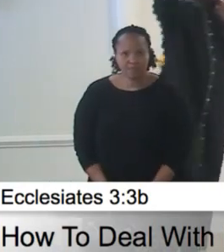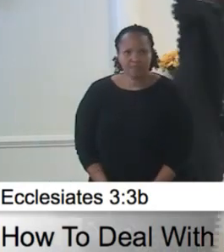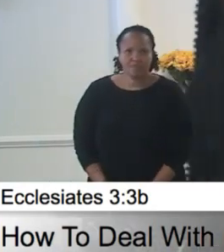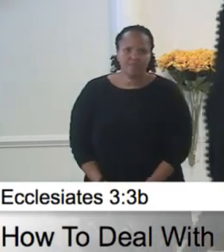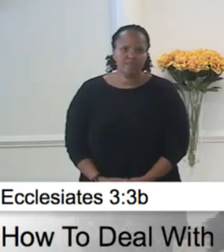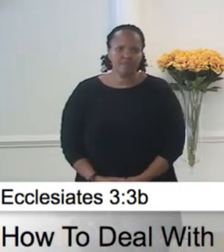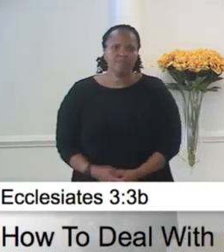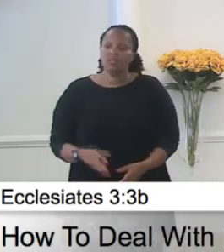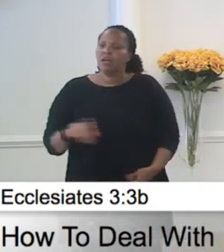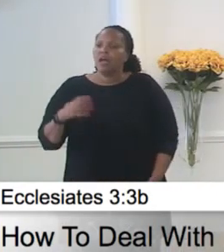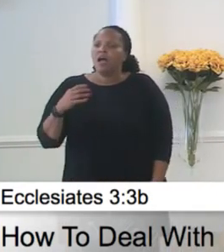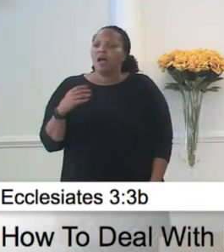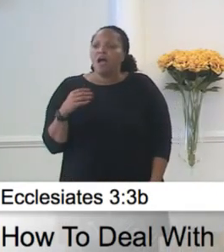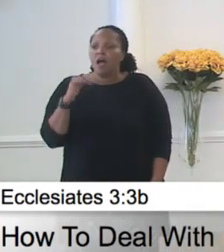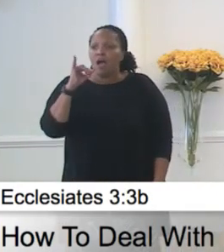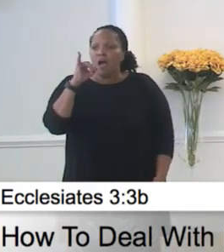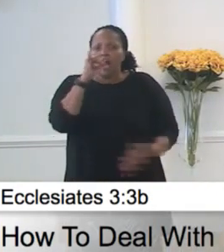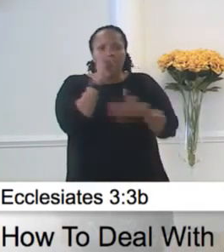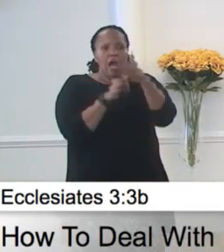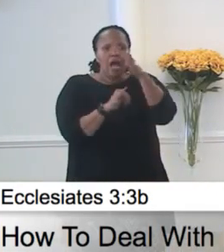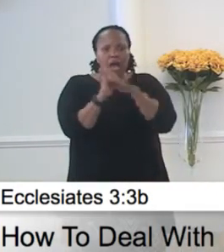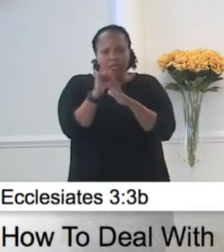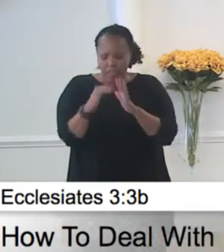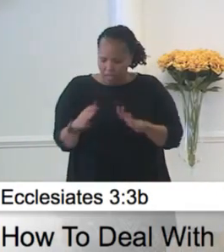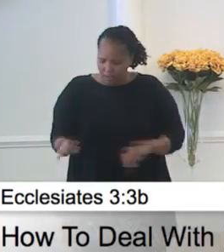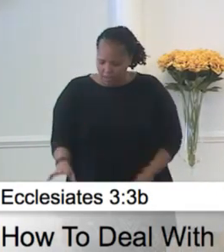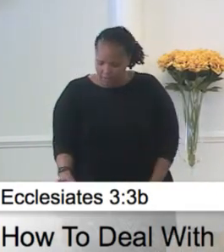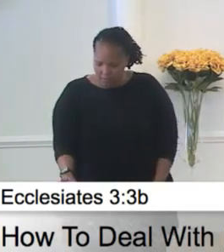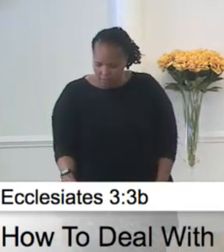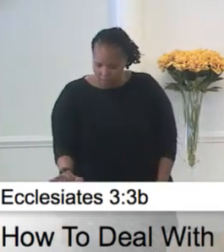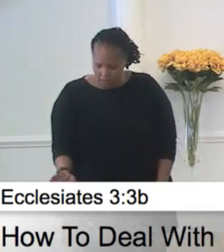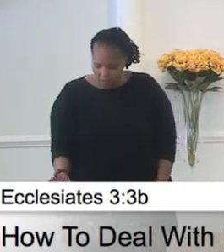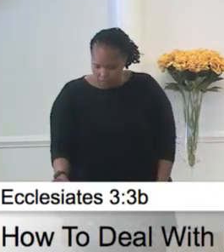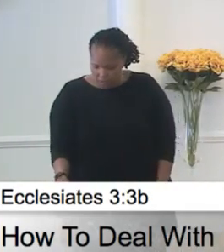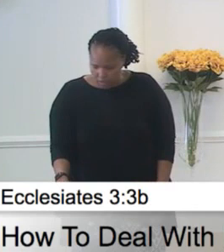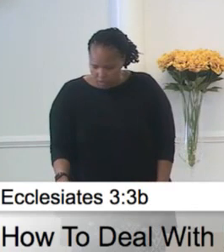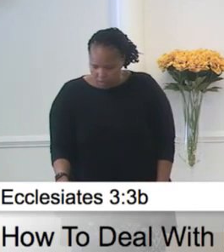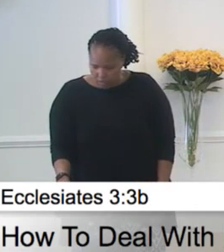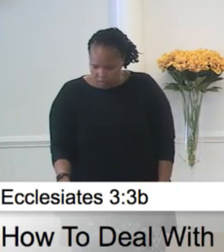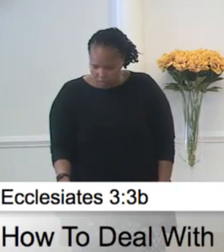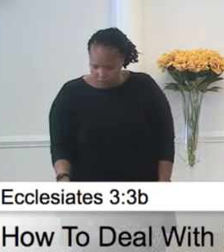presence. Isaiah 66 verse 2.